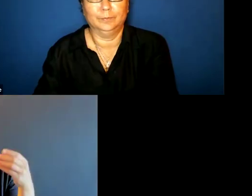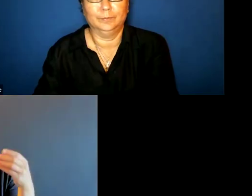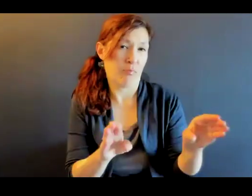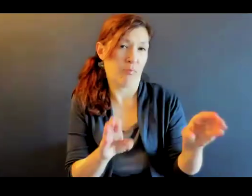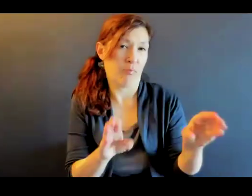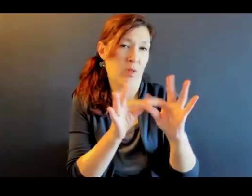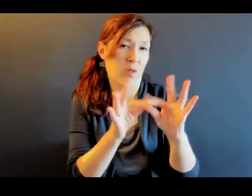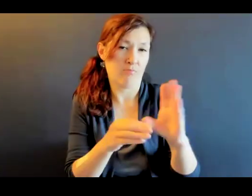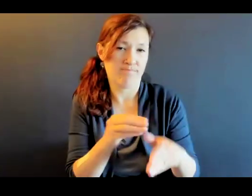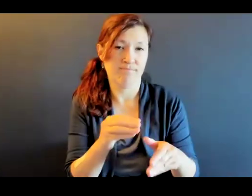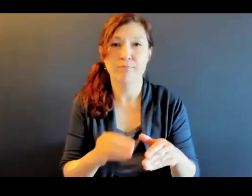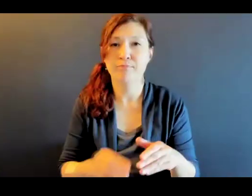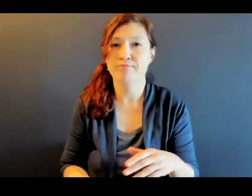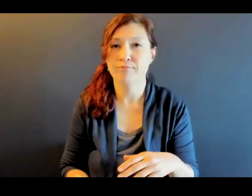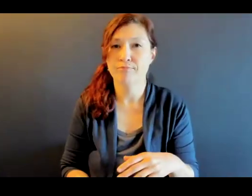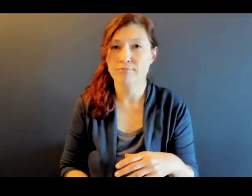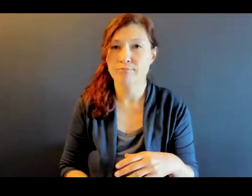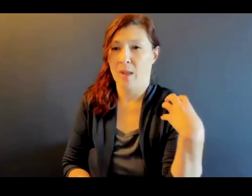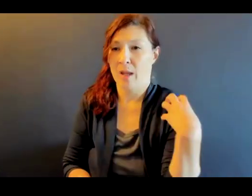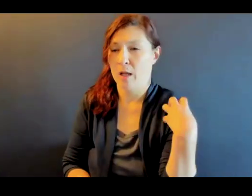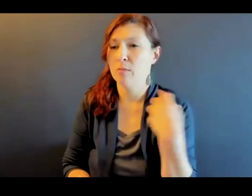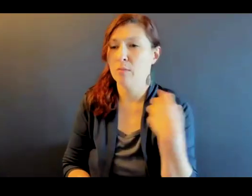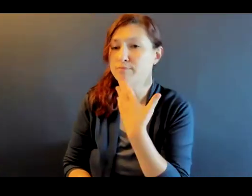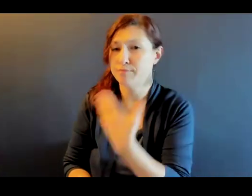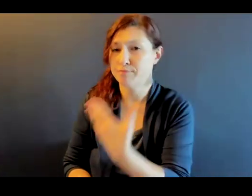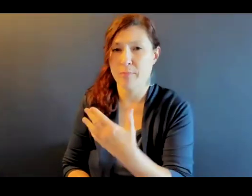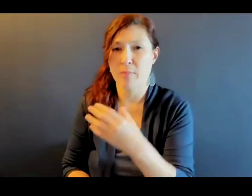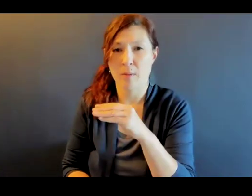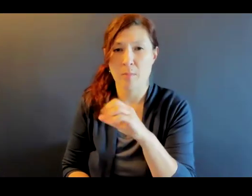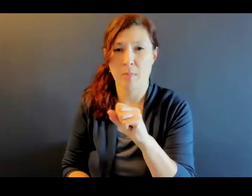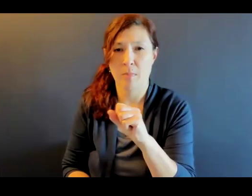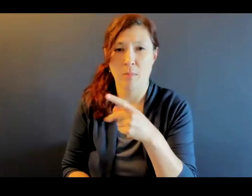Thank you, Ms. Parvex, and thank you to those of you who spoke this evening and